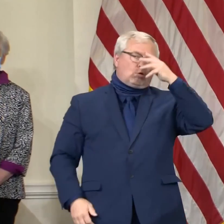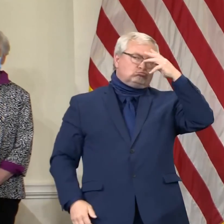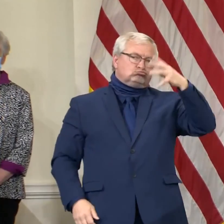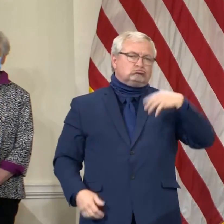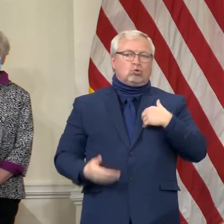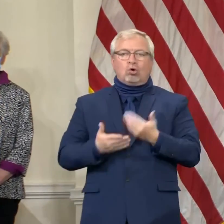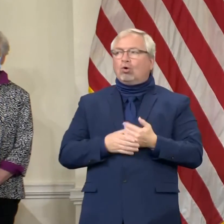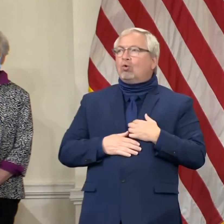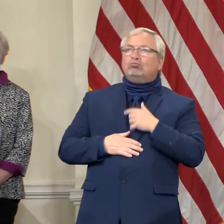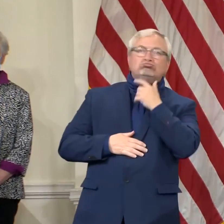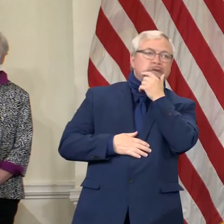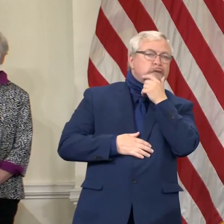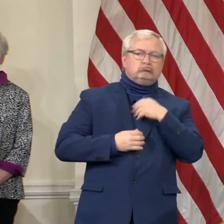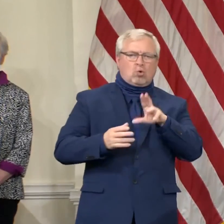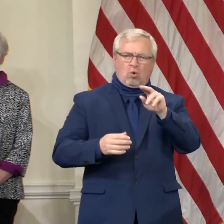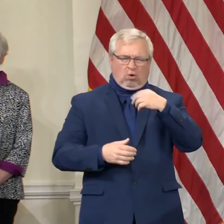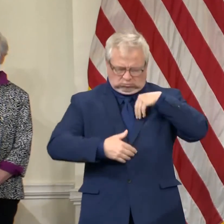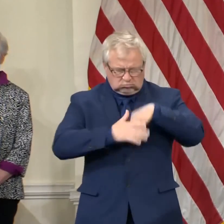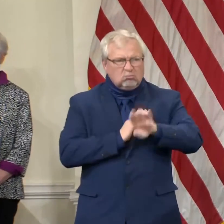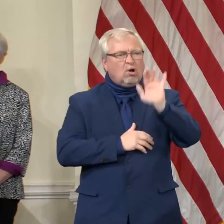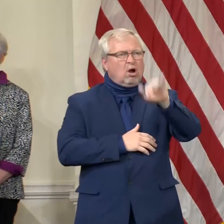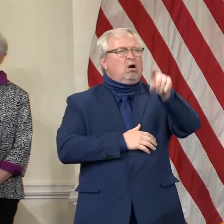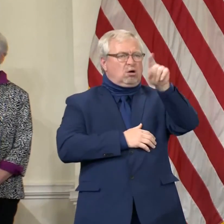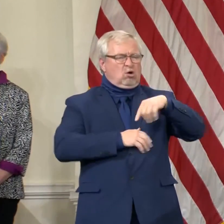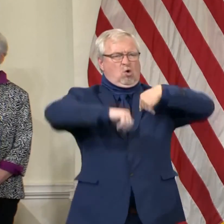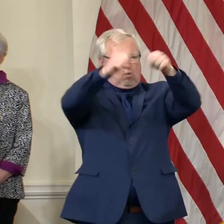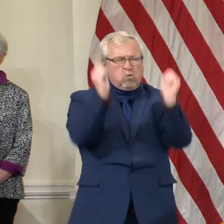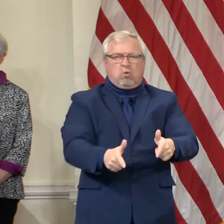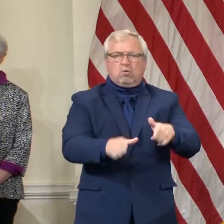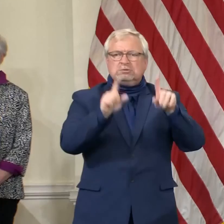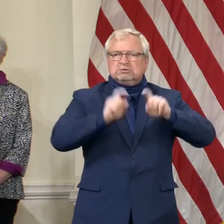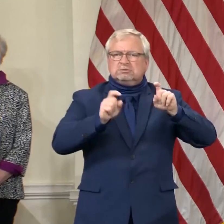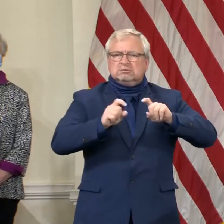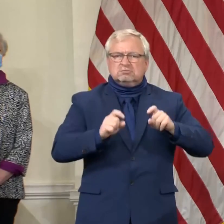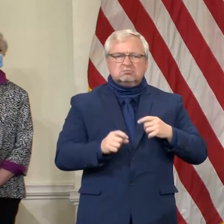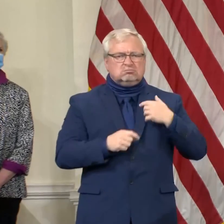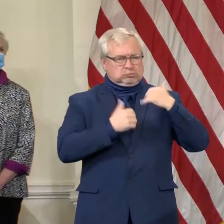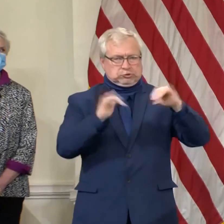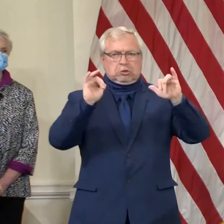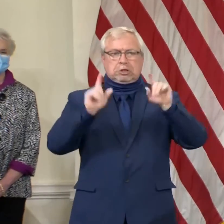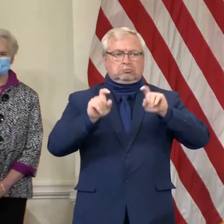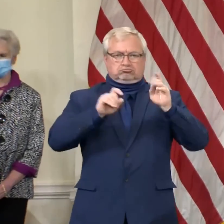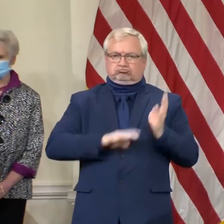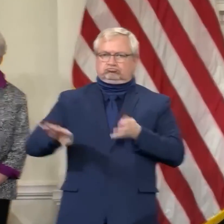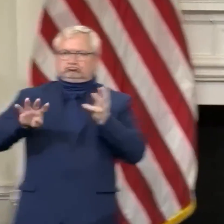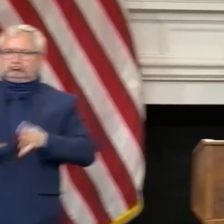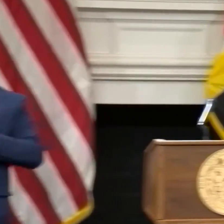going through and testing them all as we work down the list, and we're making great progress. Thank you.